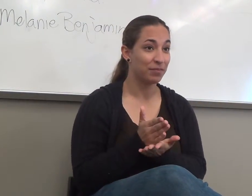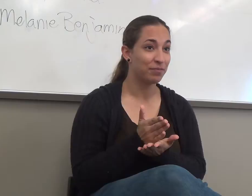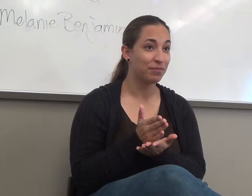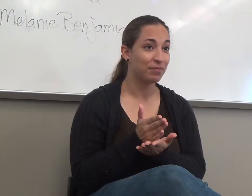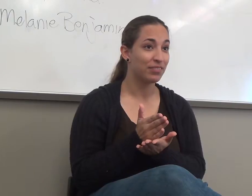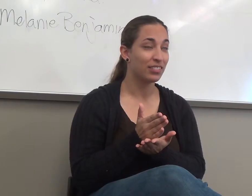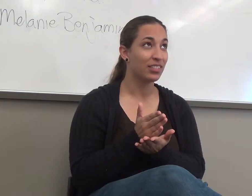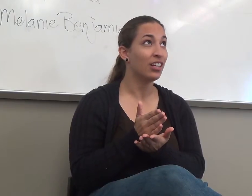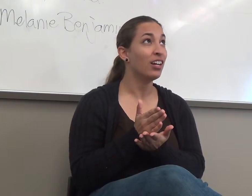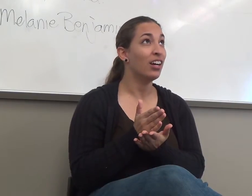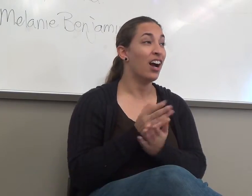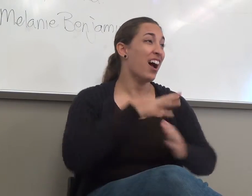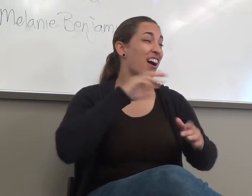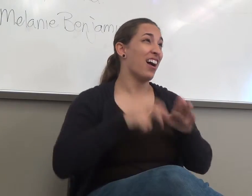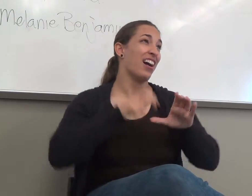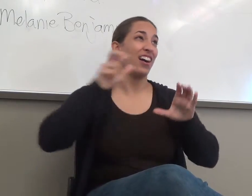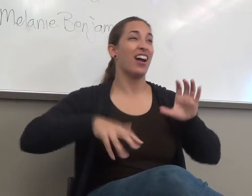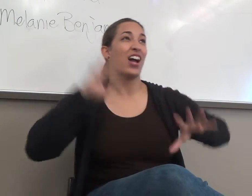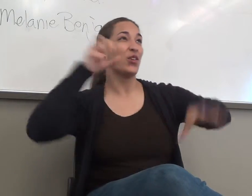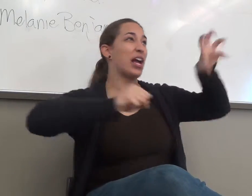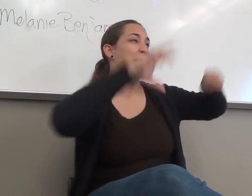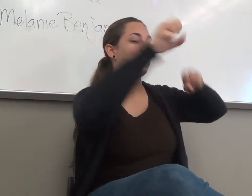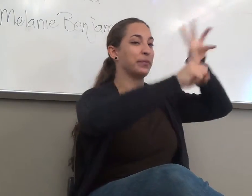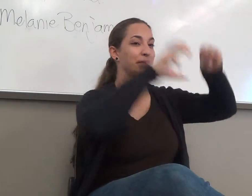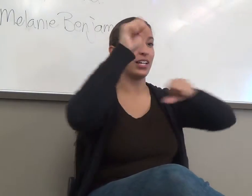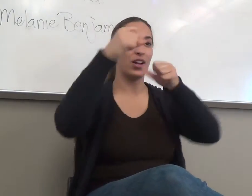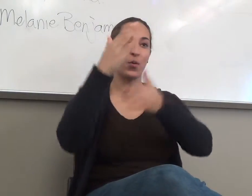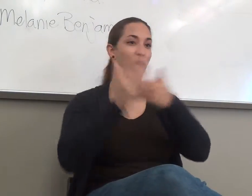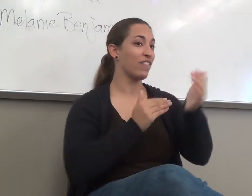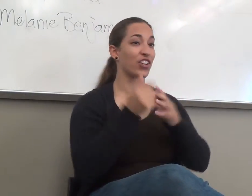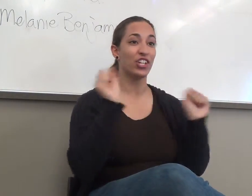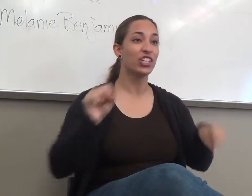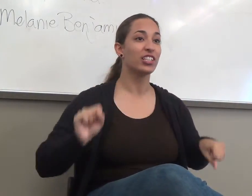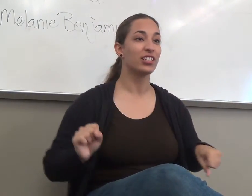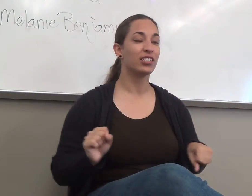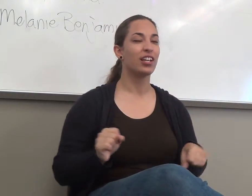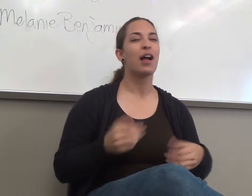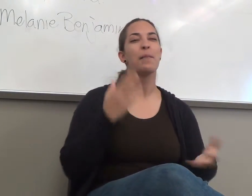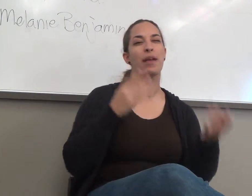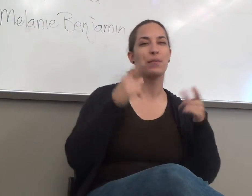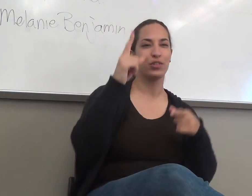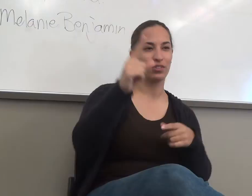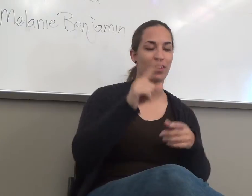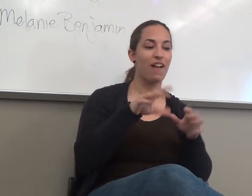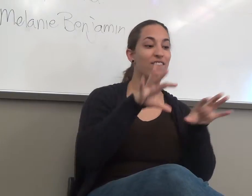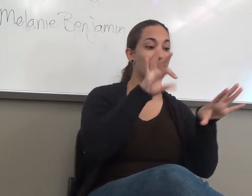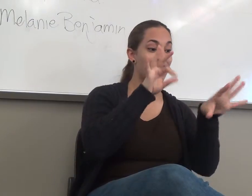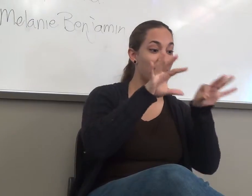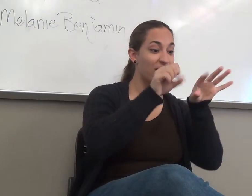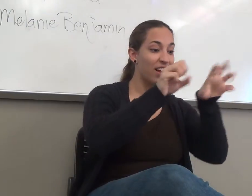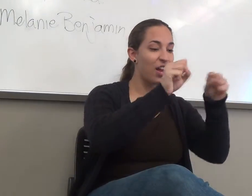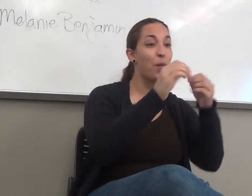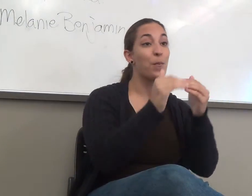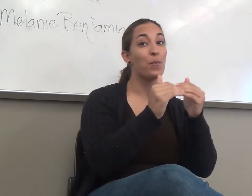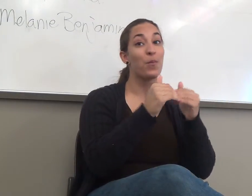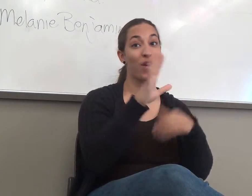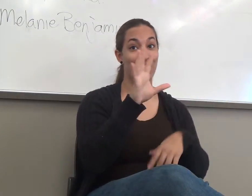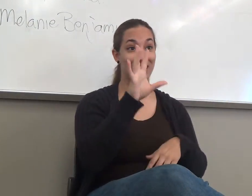grabbing what they could. You might have come up with more than just 7. I went through and found 7. But you might